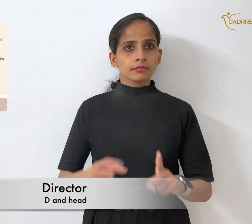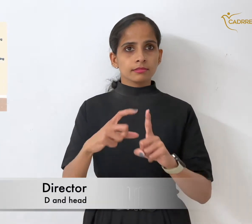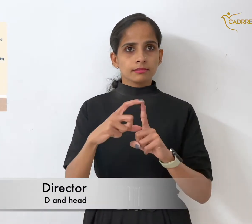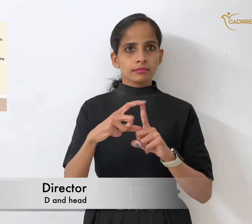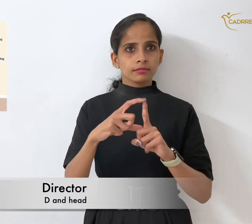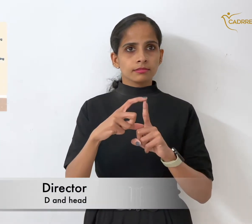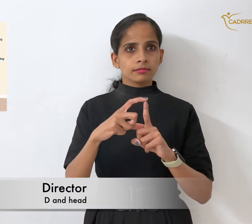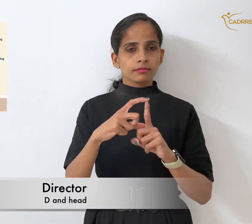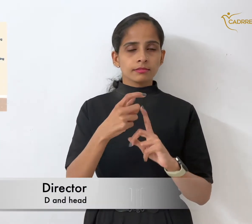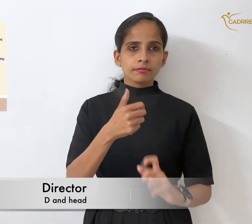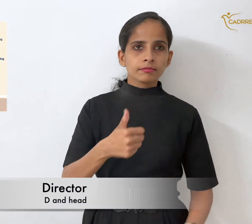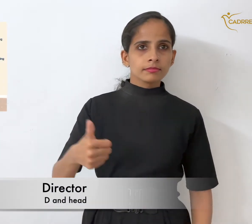Director.